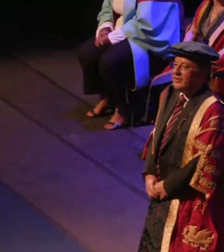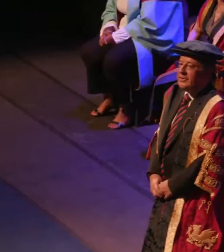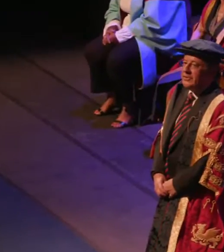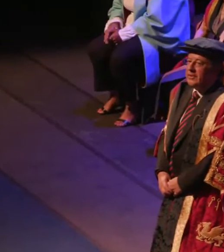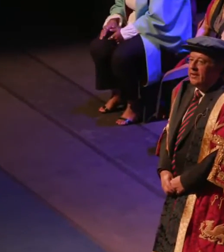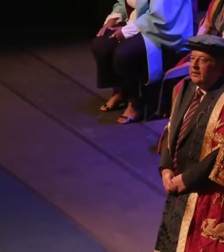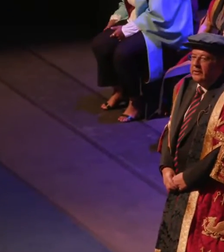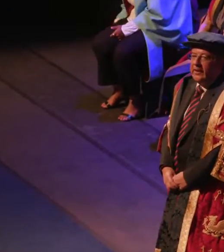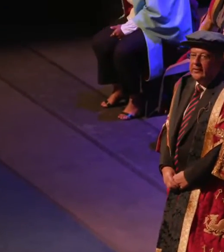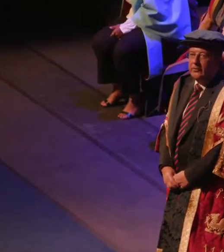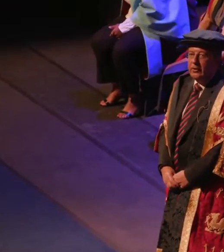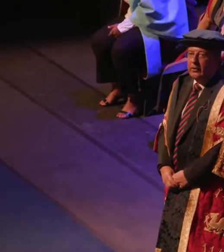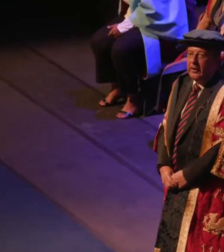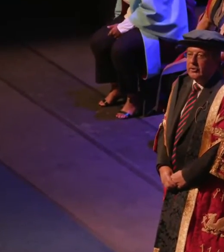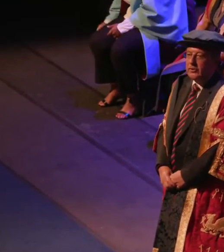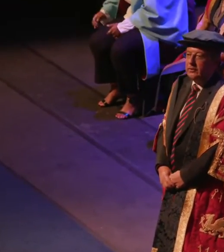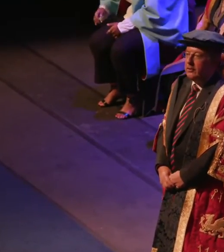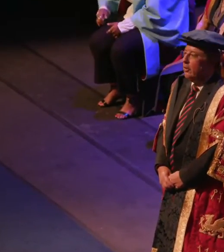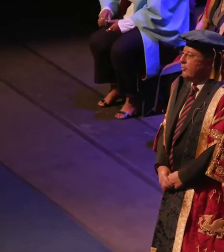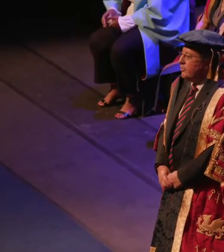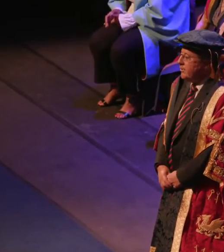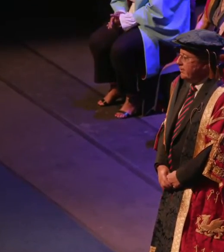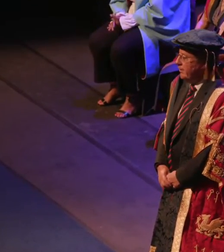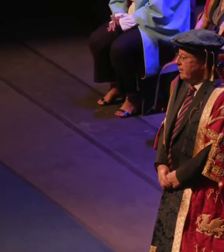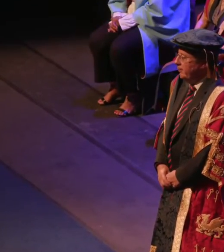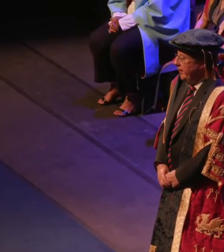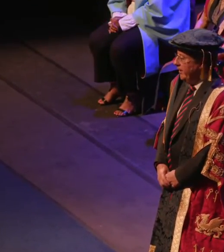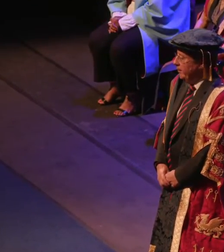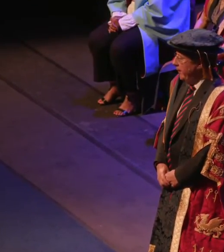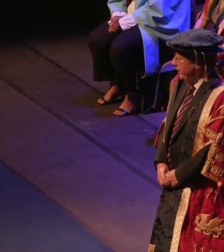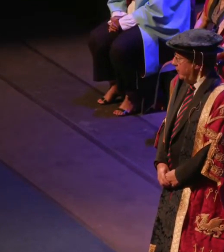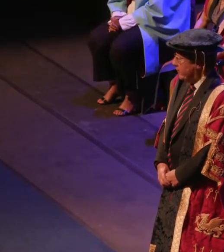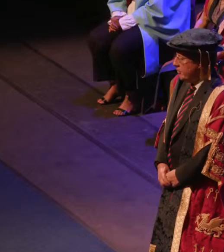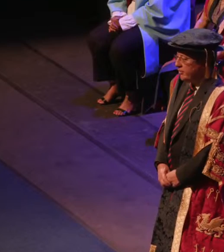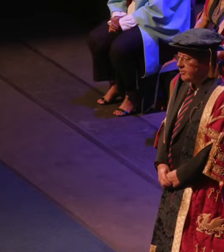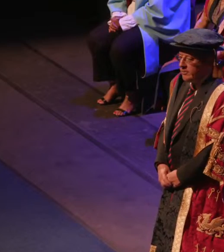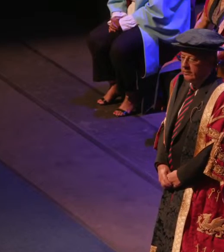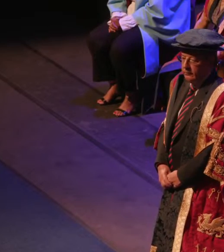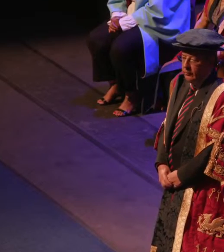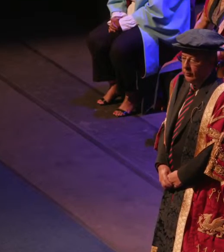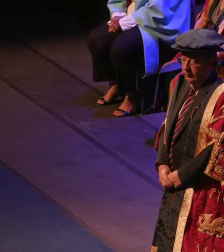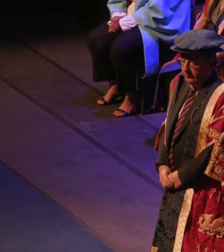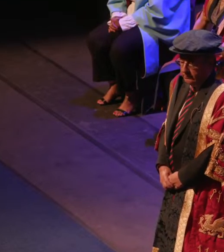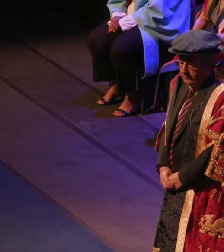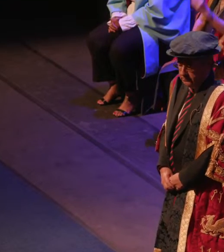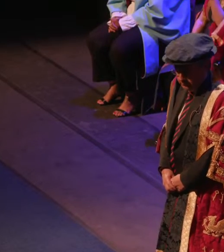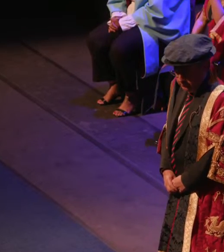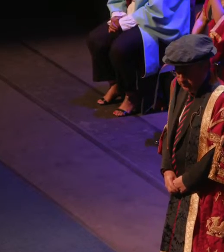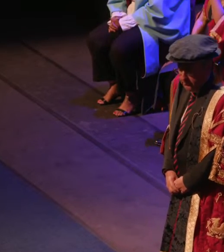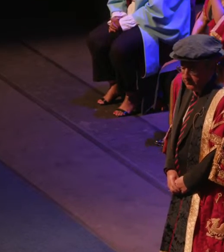Distinguished guests, I declare this congregation closed. Many, many congratulations to you all.